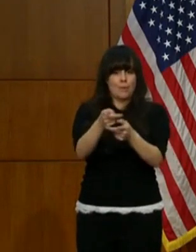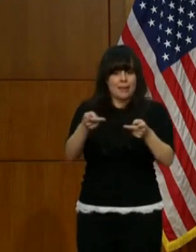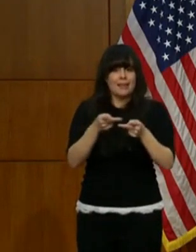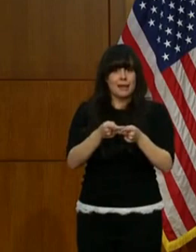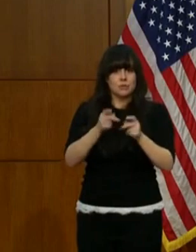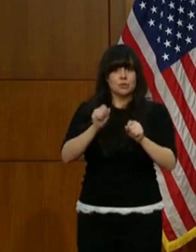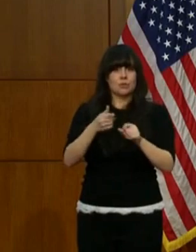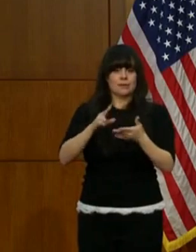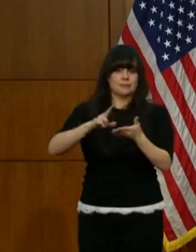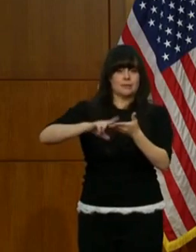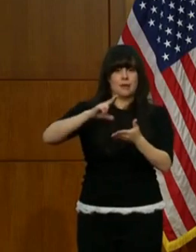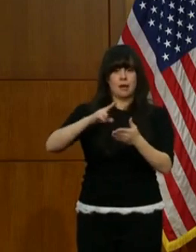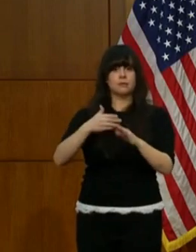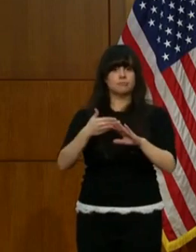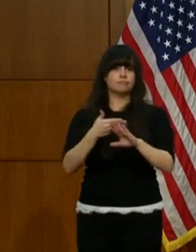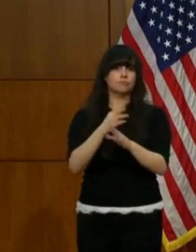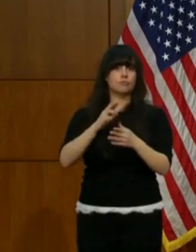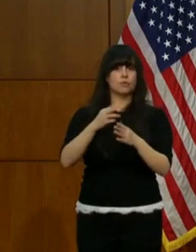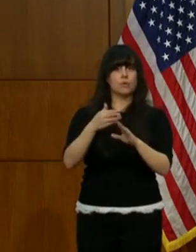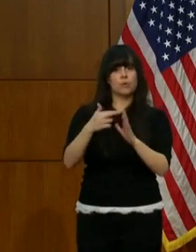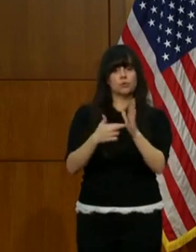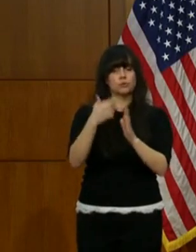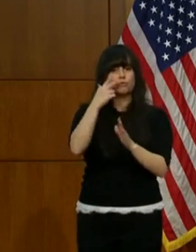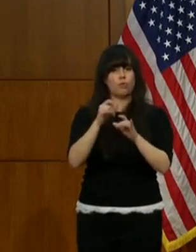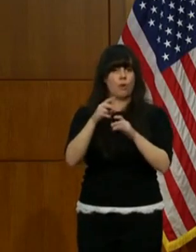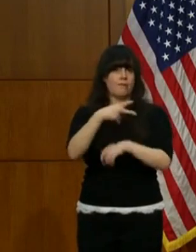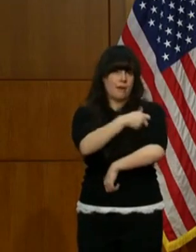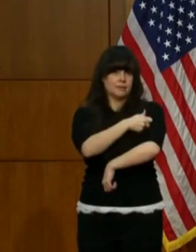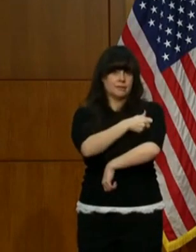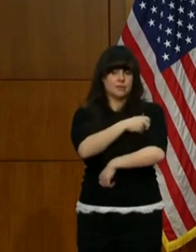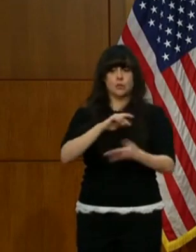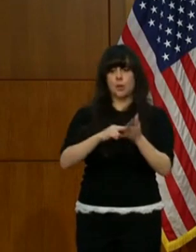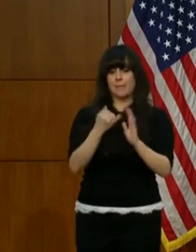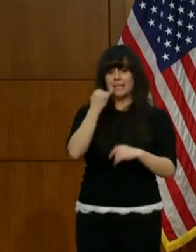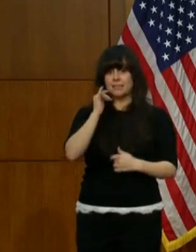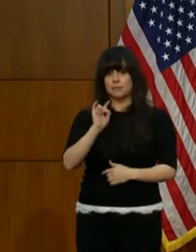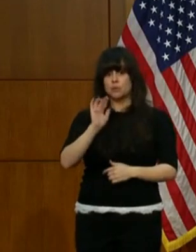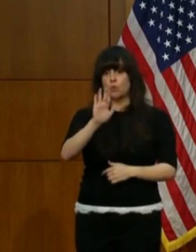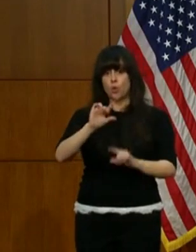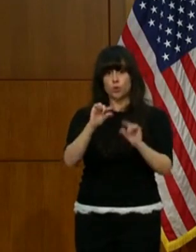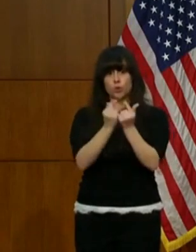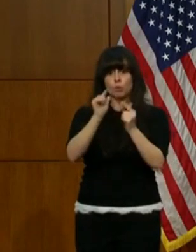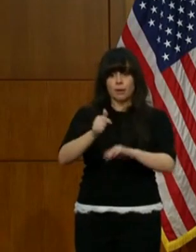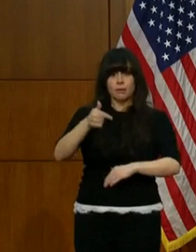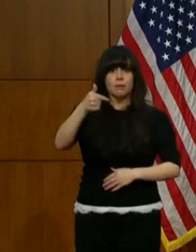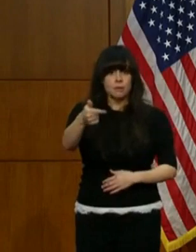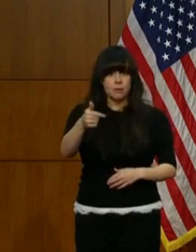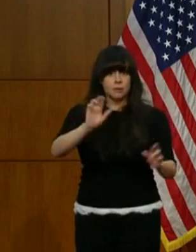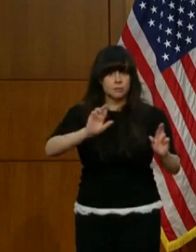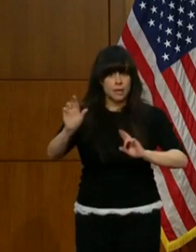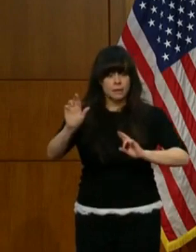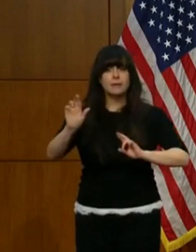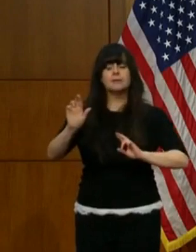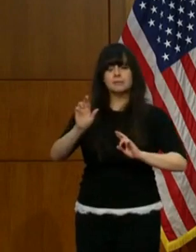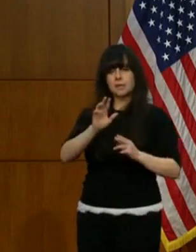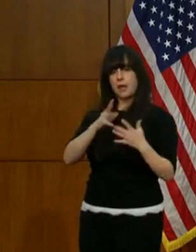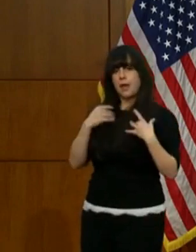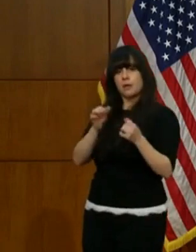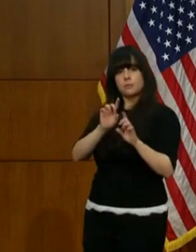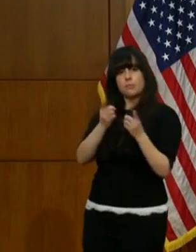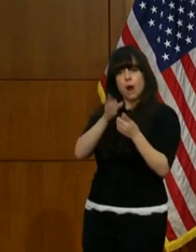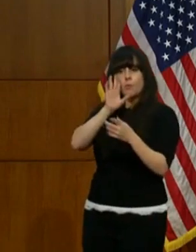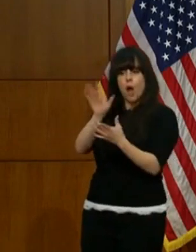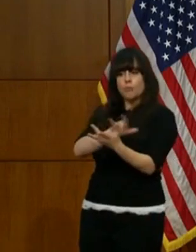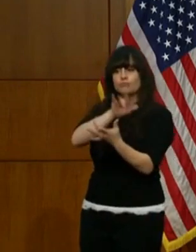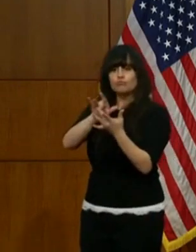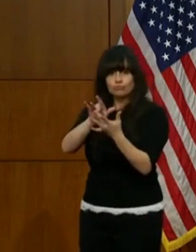for vaccination so that when your turn comes, the health department can easily reach out to schedule you for your